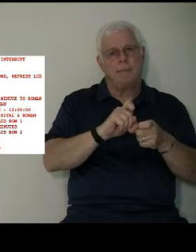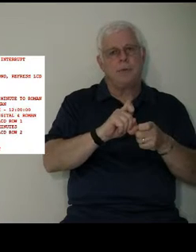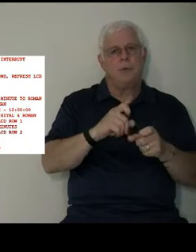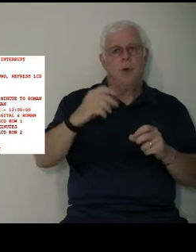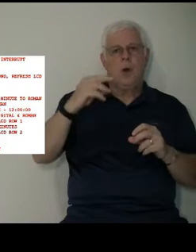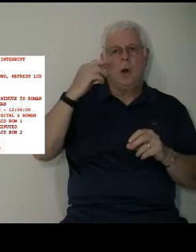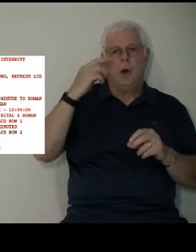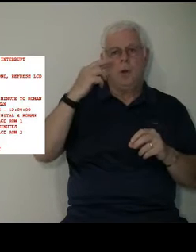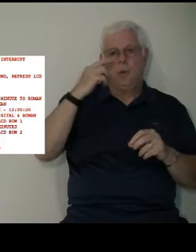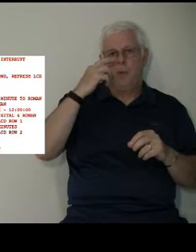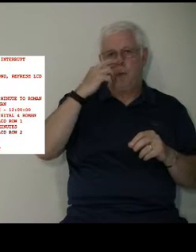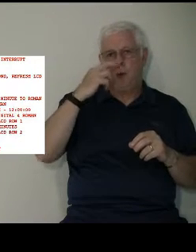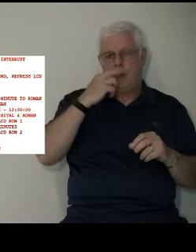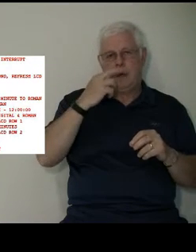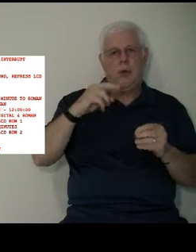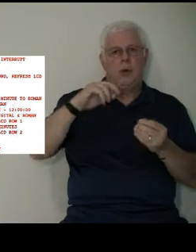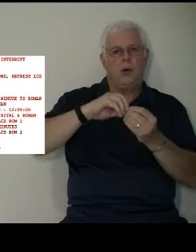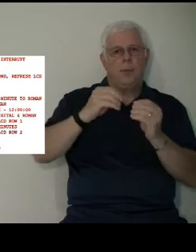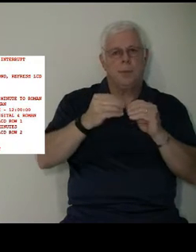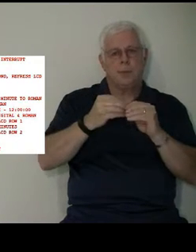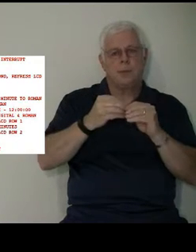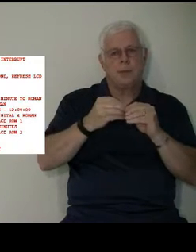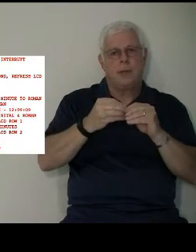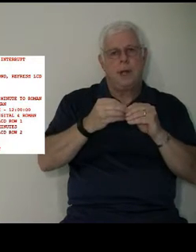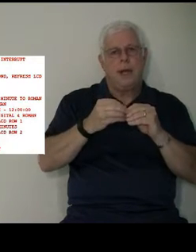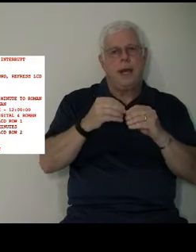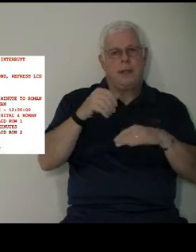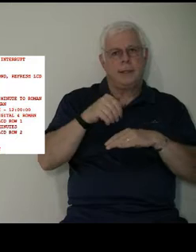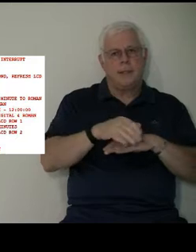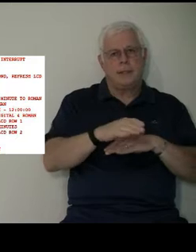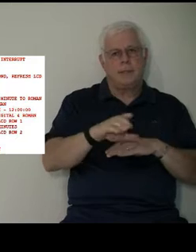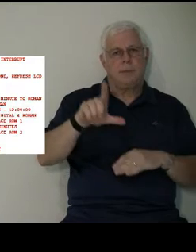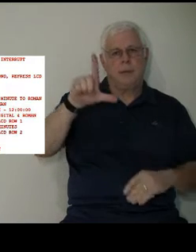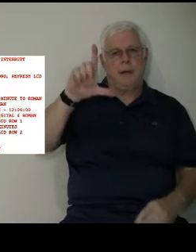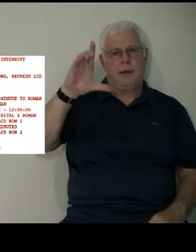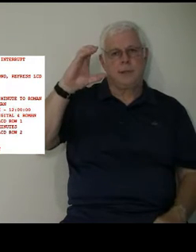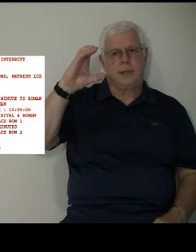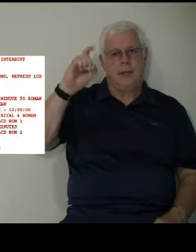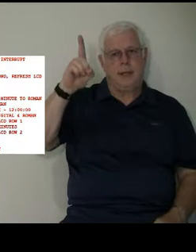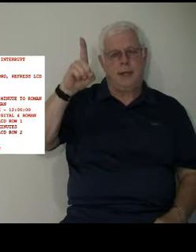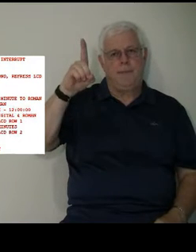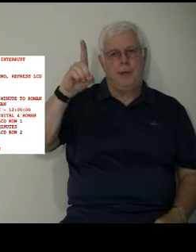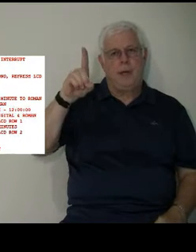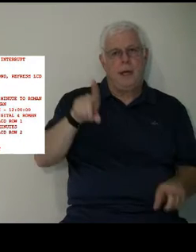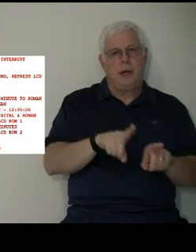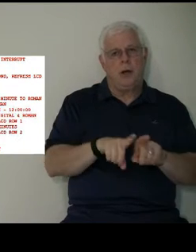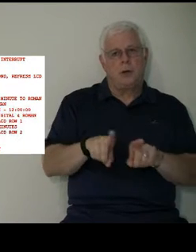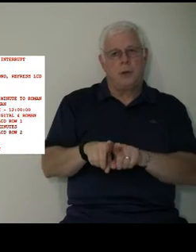to Roman numerals and sends them to the LCD. It also